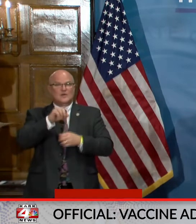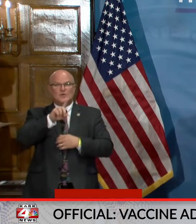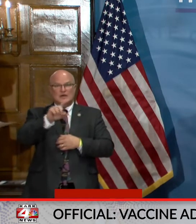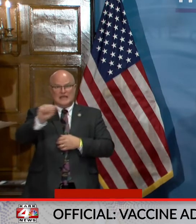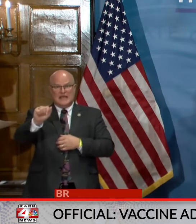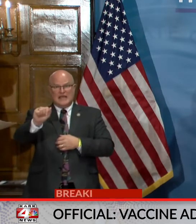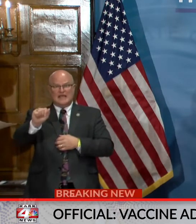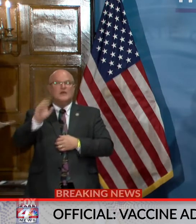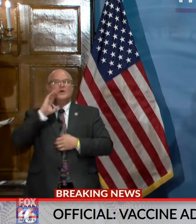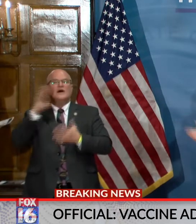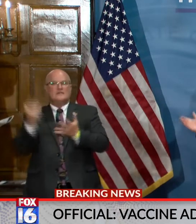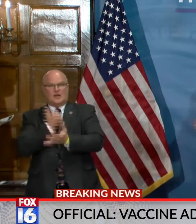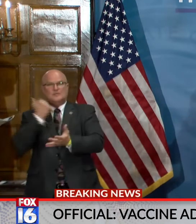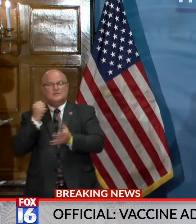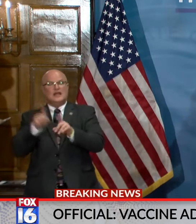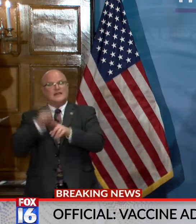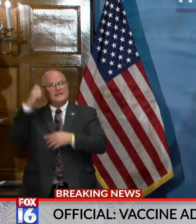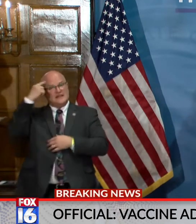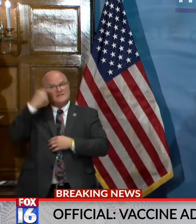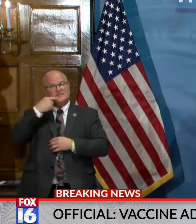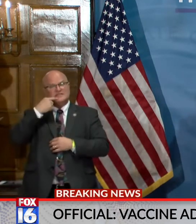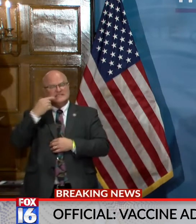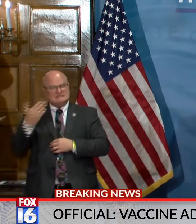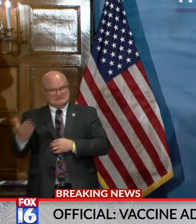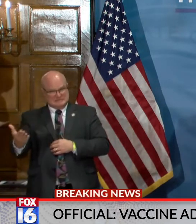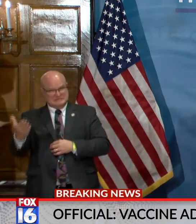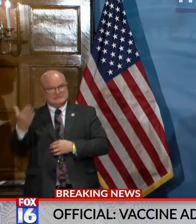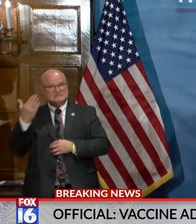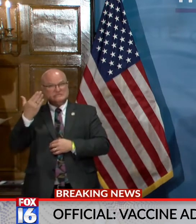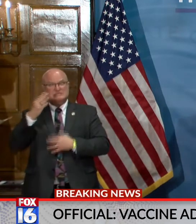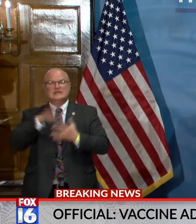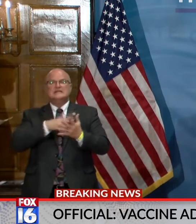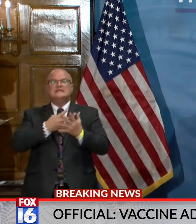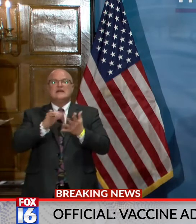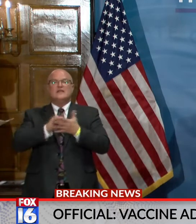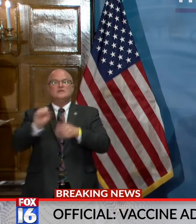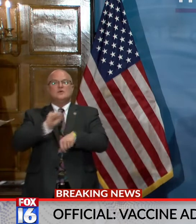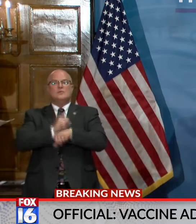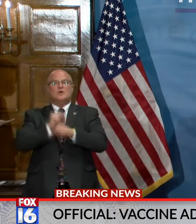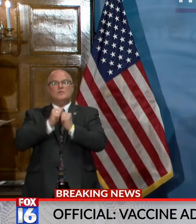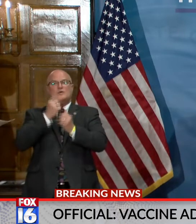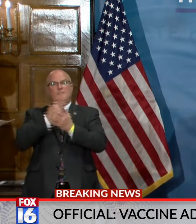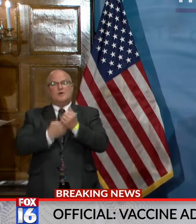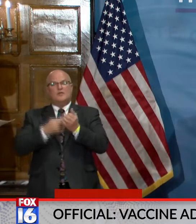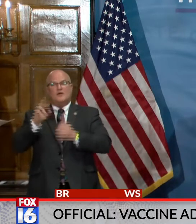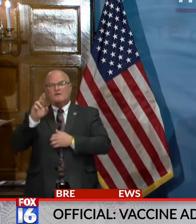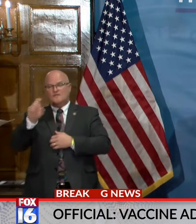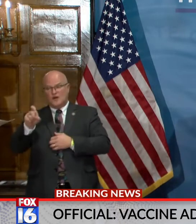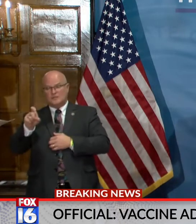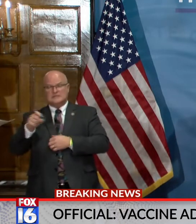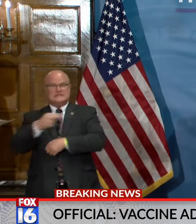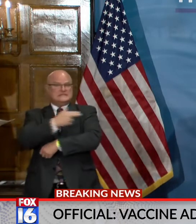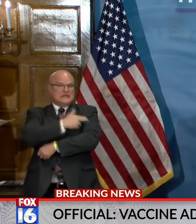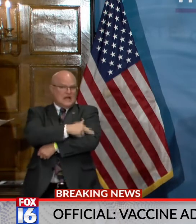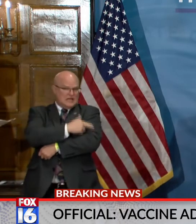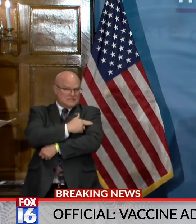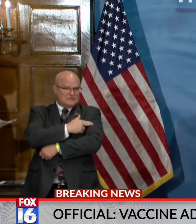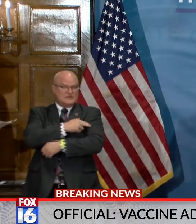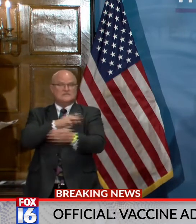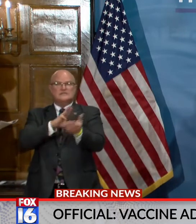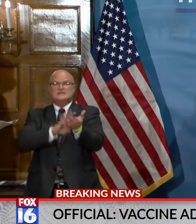will be an opportunity, as the governor said, in the near future to schedule those appointments with both pharmacies, hospitals,